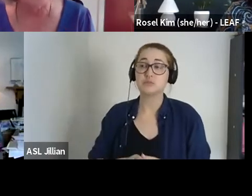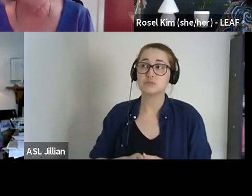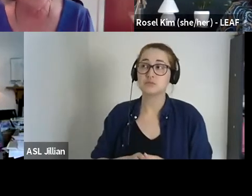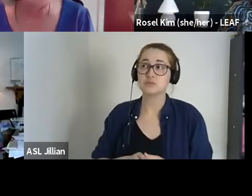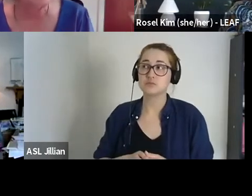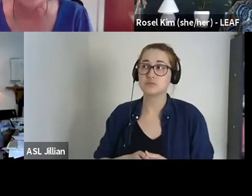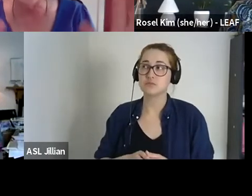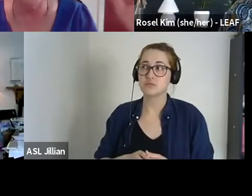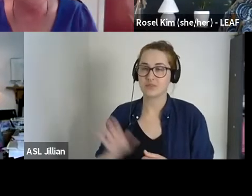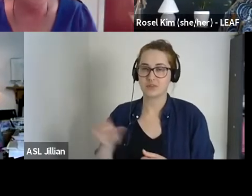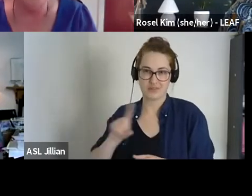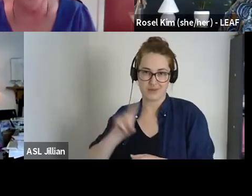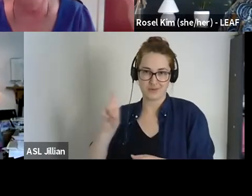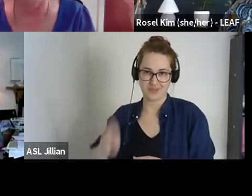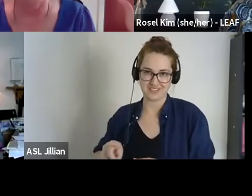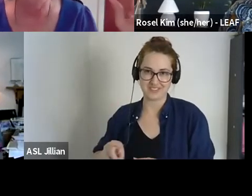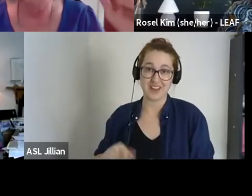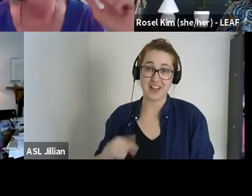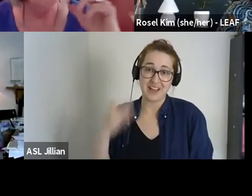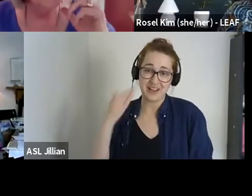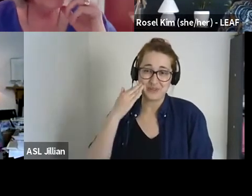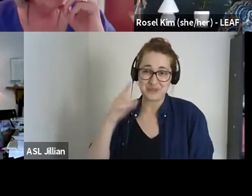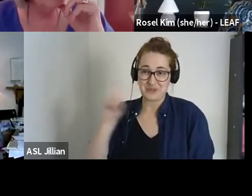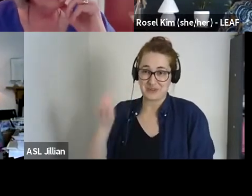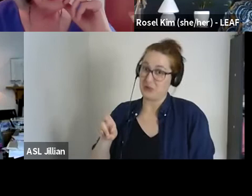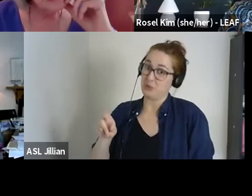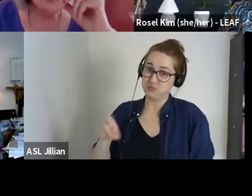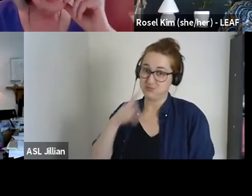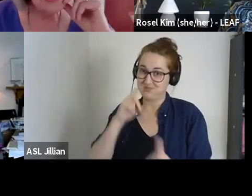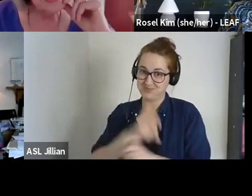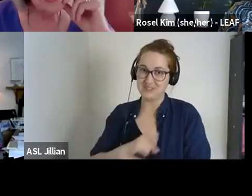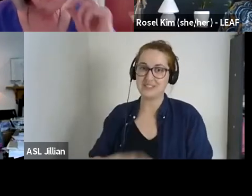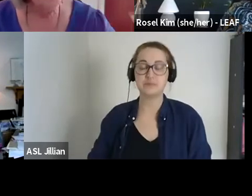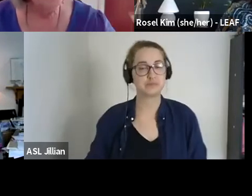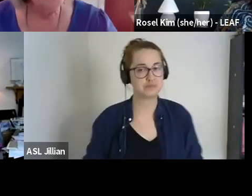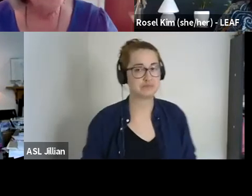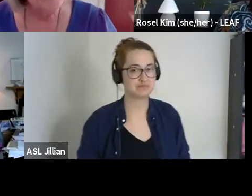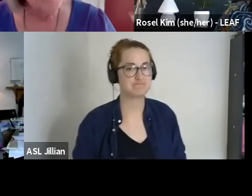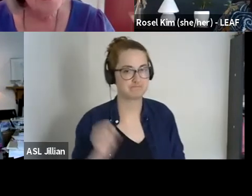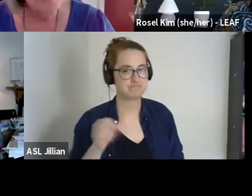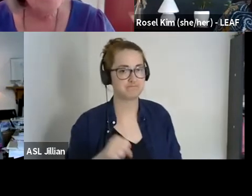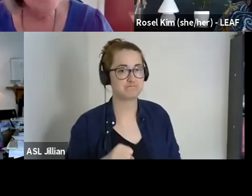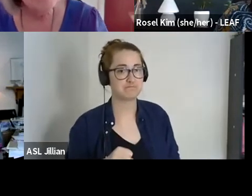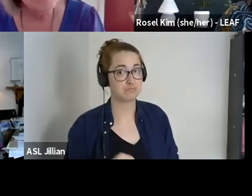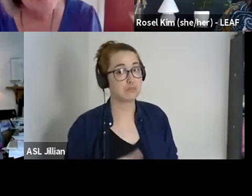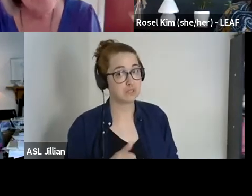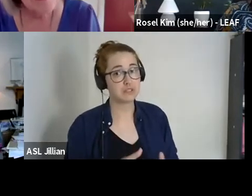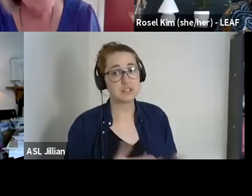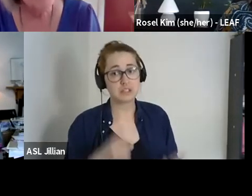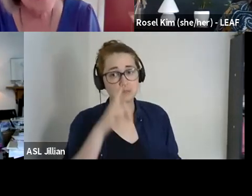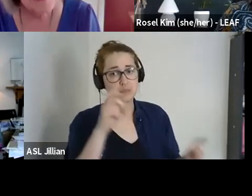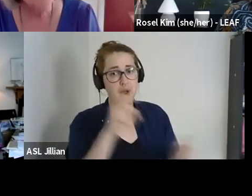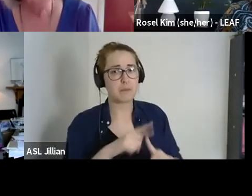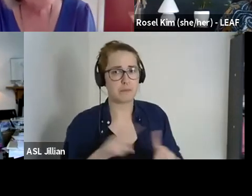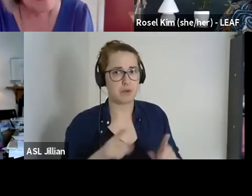that question. And again, I know it's a big one. It's a big one, but it's probably the most important one in terms of actually making